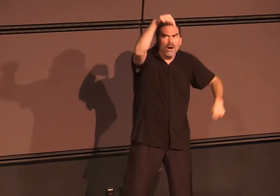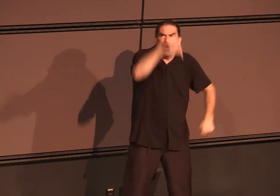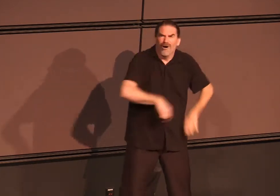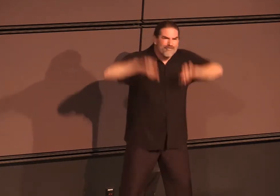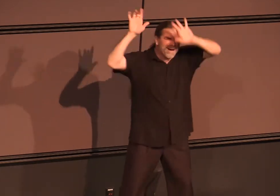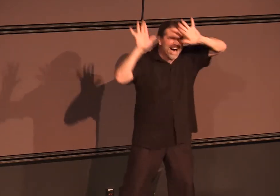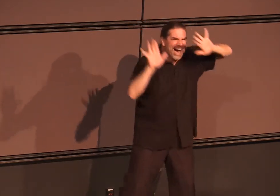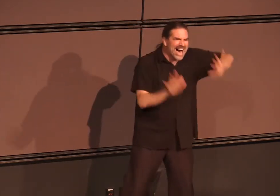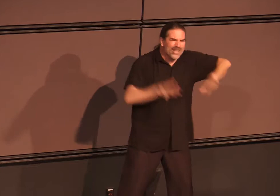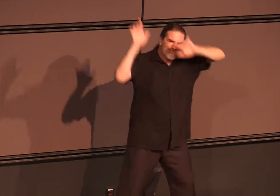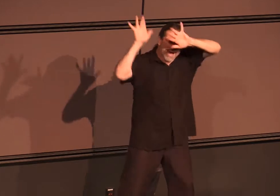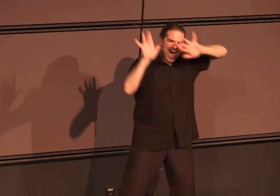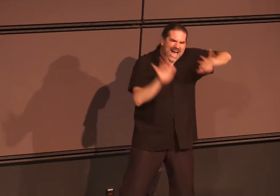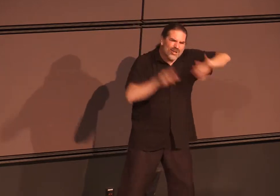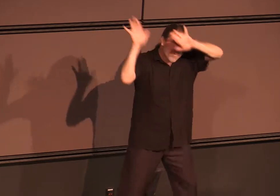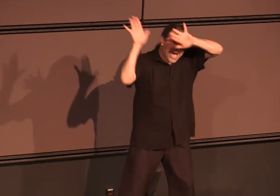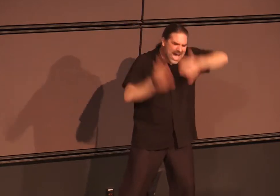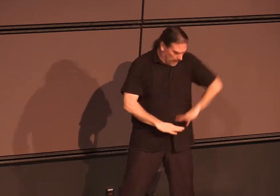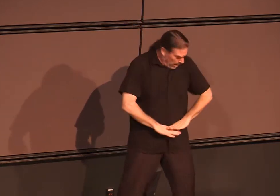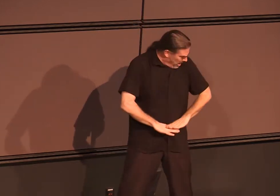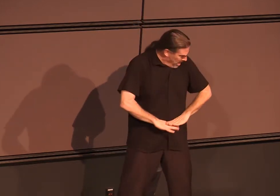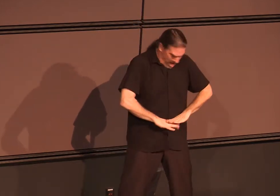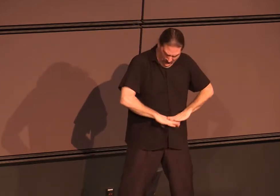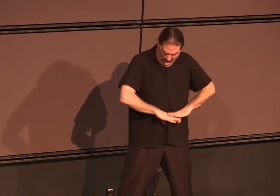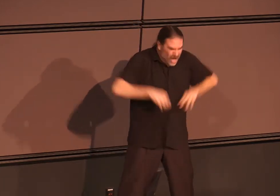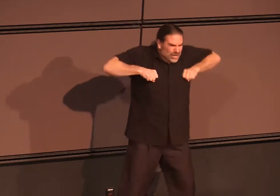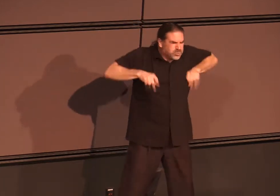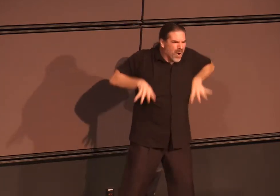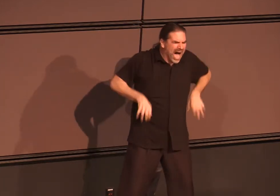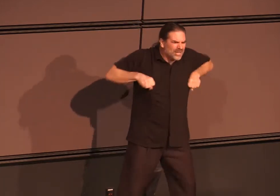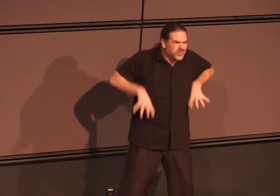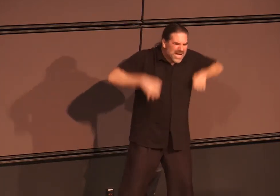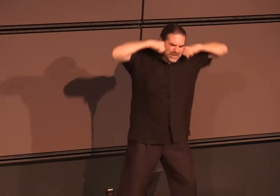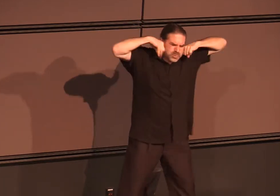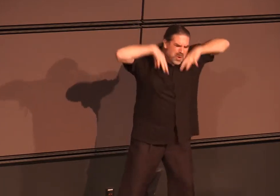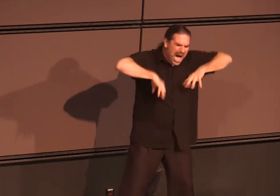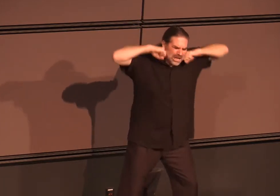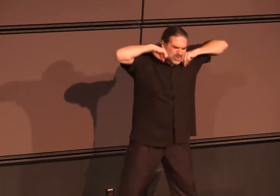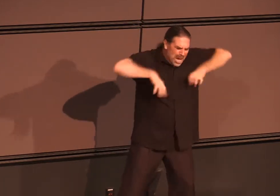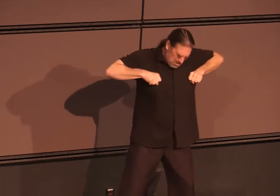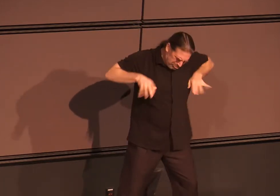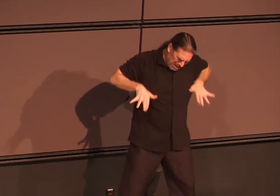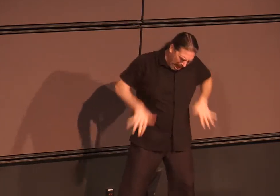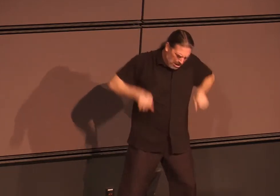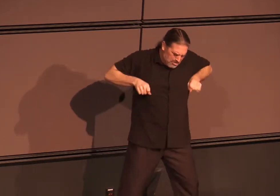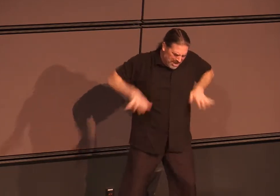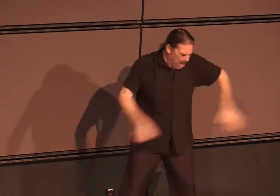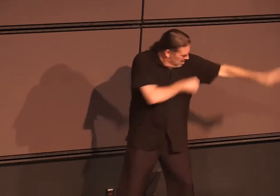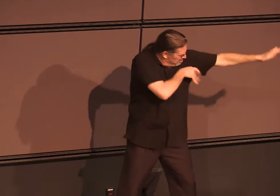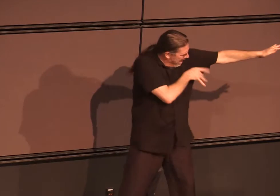Sweat rains. Sweat fills the warehouse. Sweat, underarm